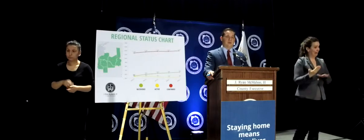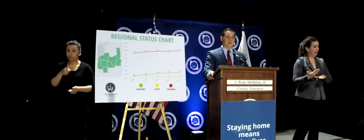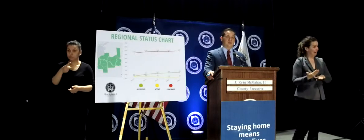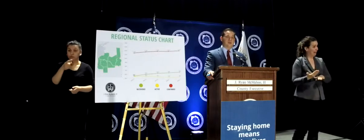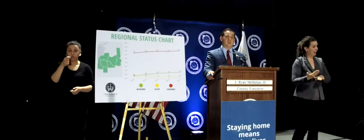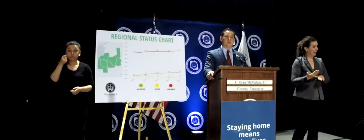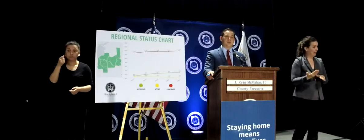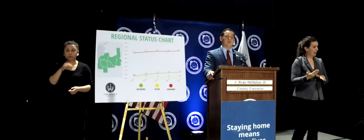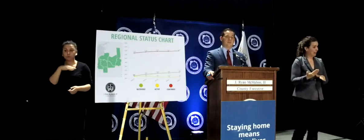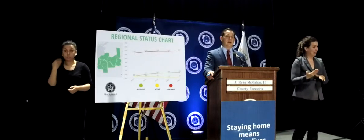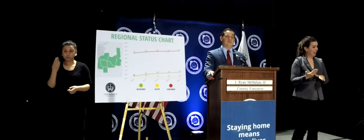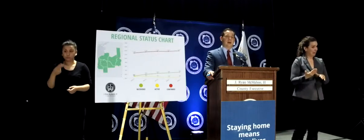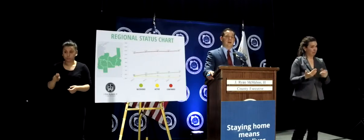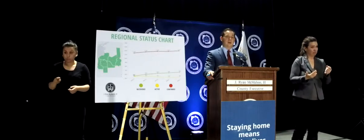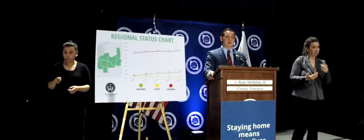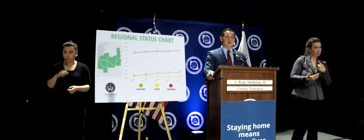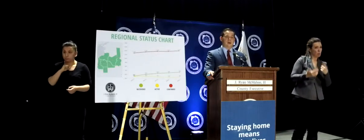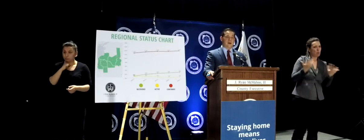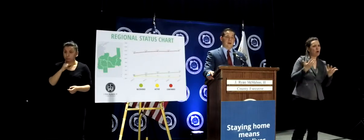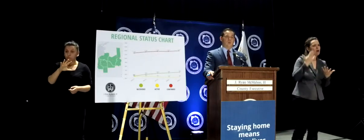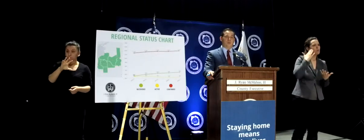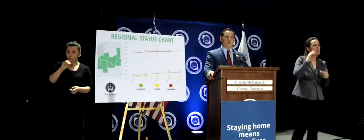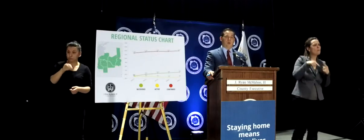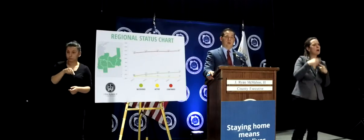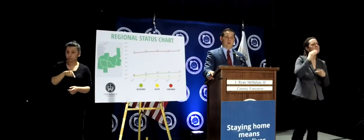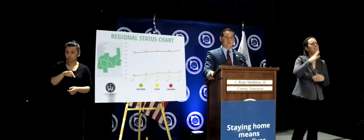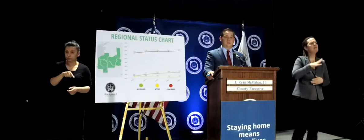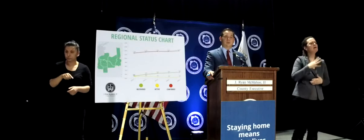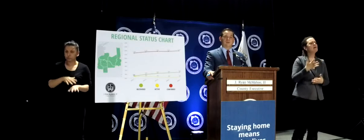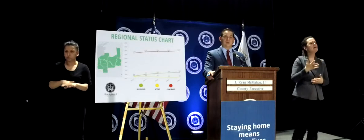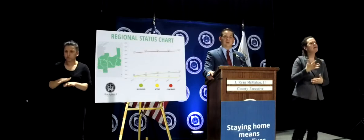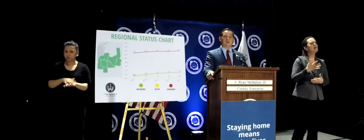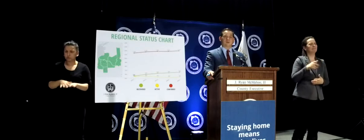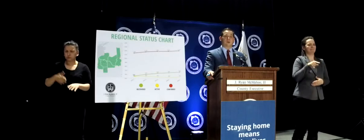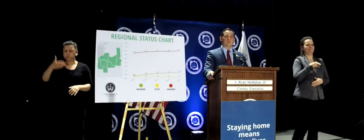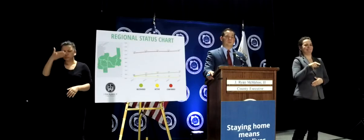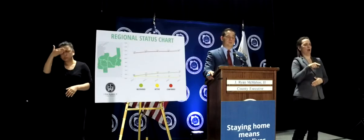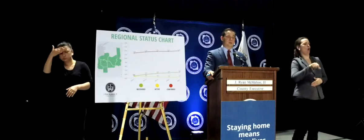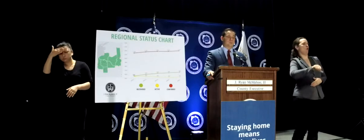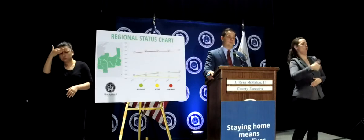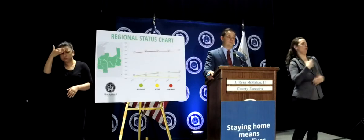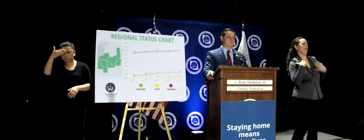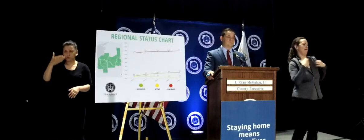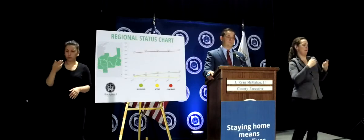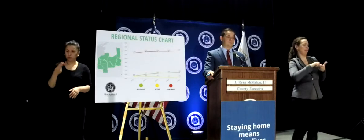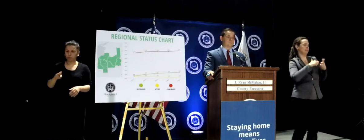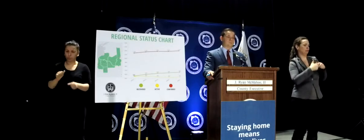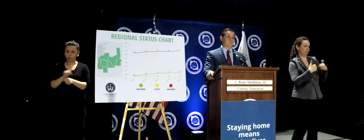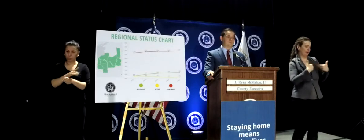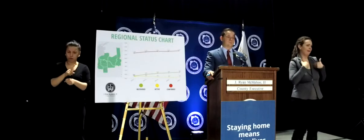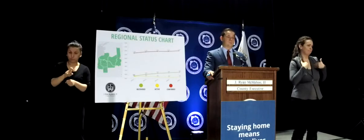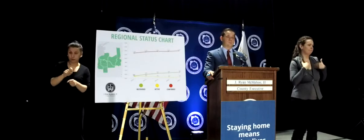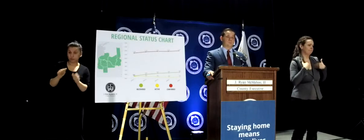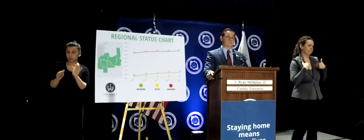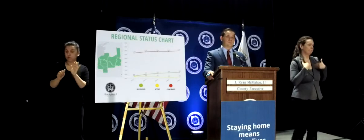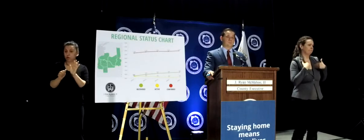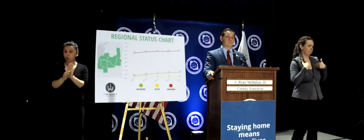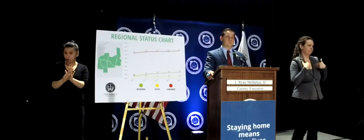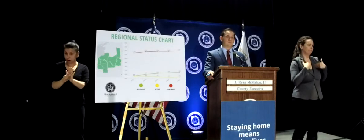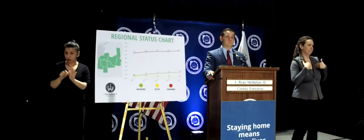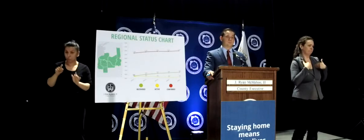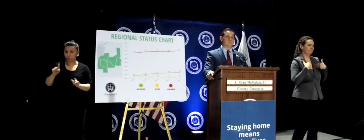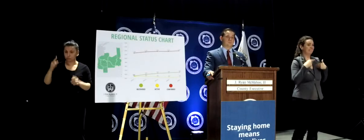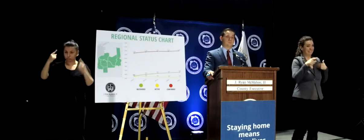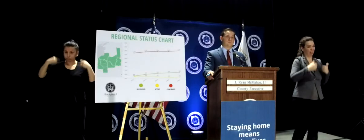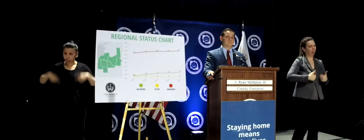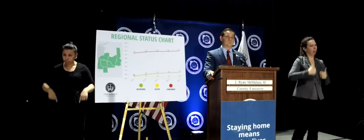underlying medical conditions. I believe he may have been at one point living in a nursing home. Yeah. Have the hospital